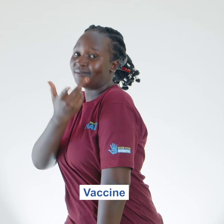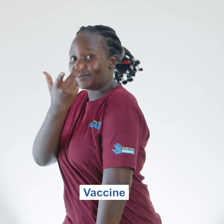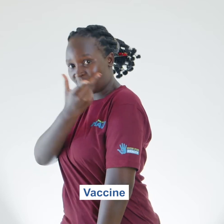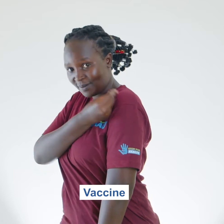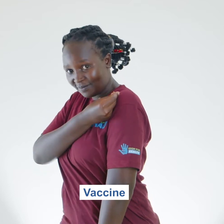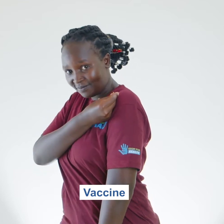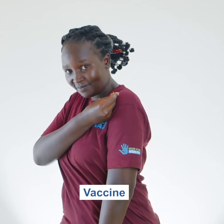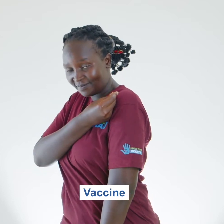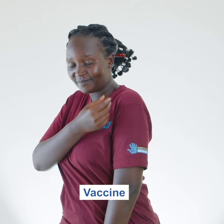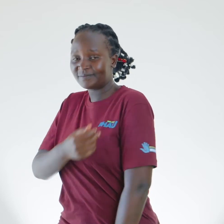Vaccine.